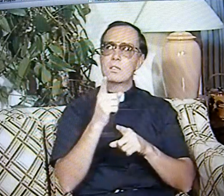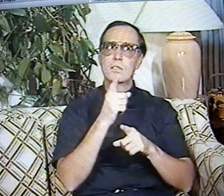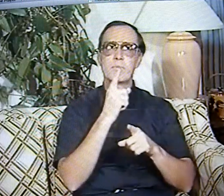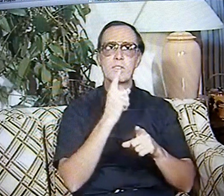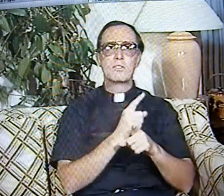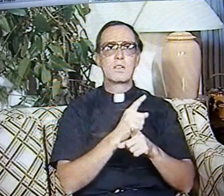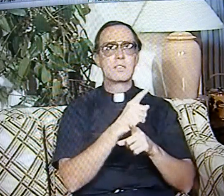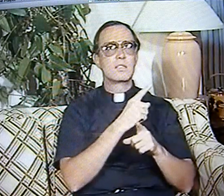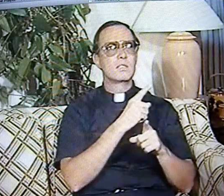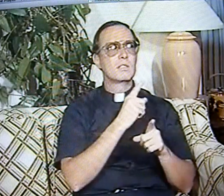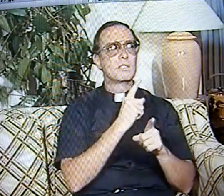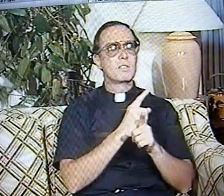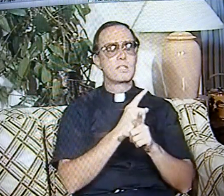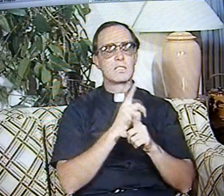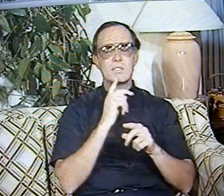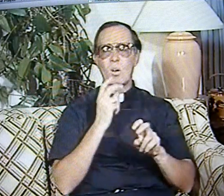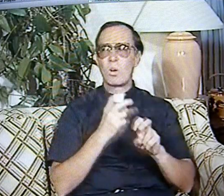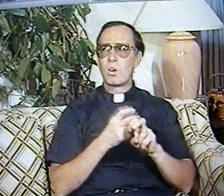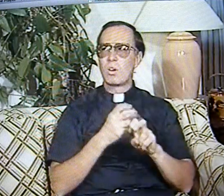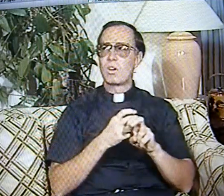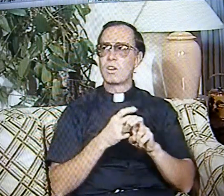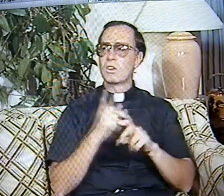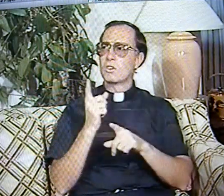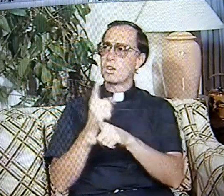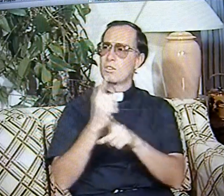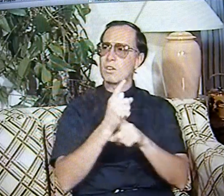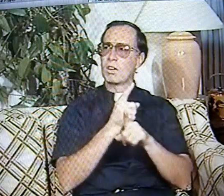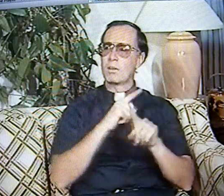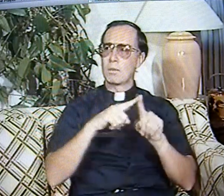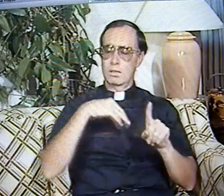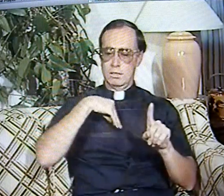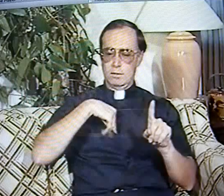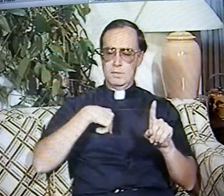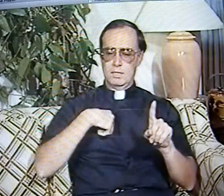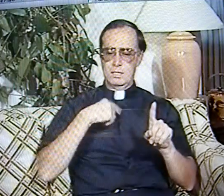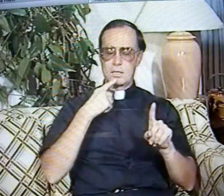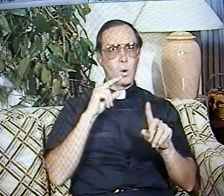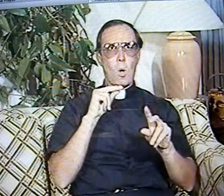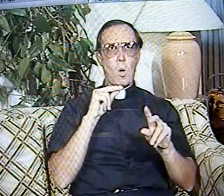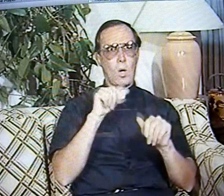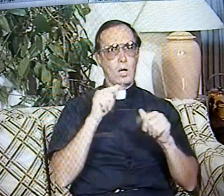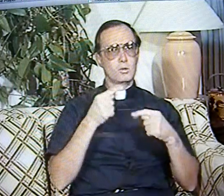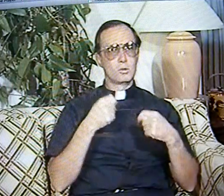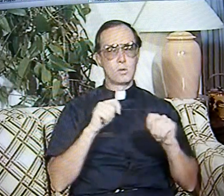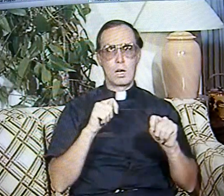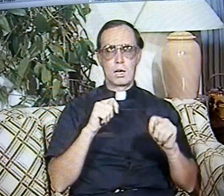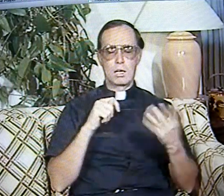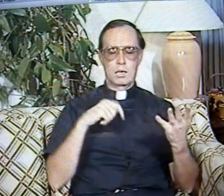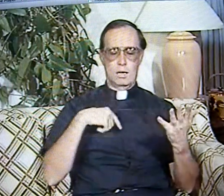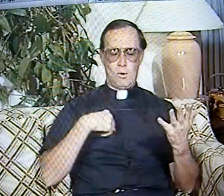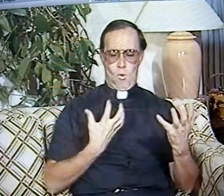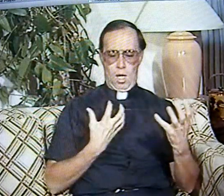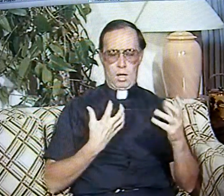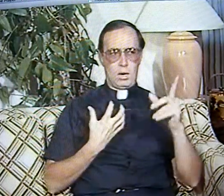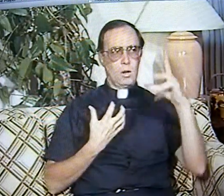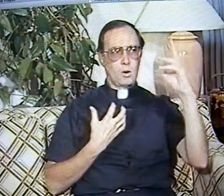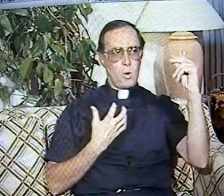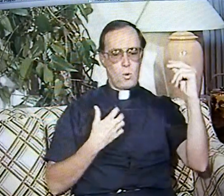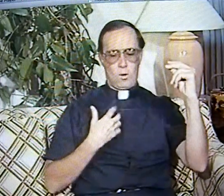I said, you're right. I started to agree with them. It would be hard. They must be right. So I felt inside like I had